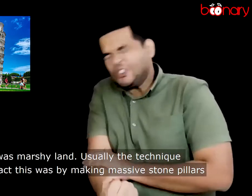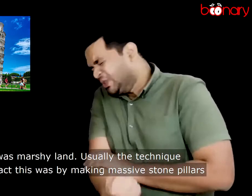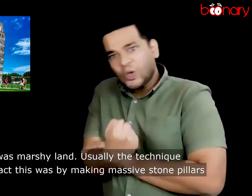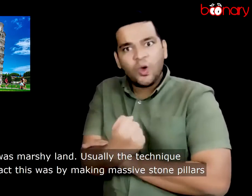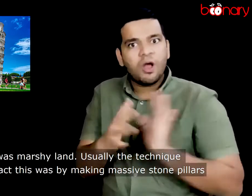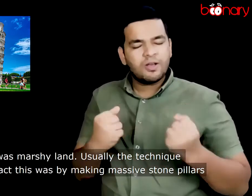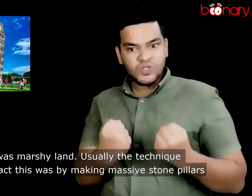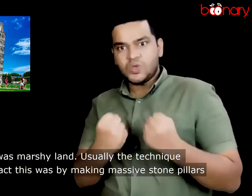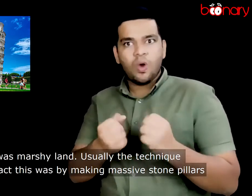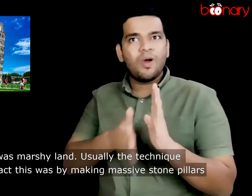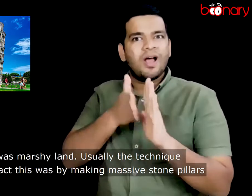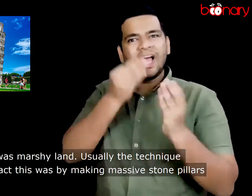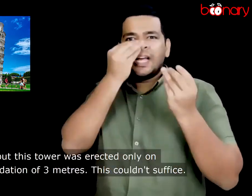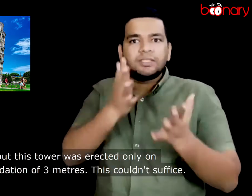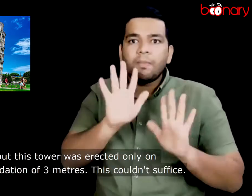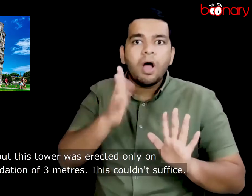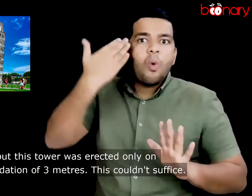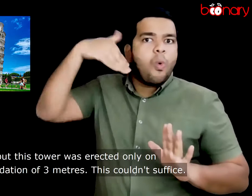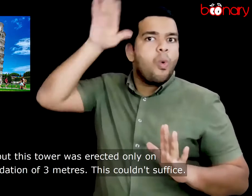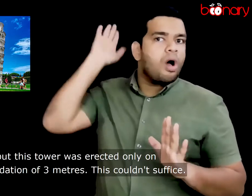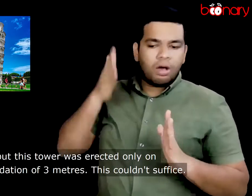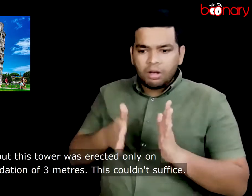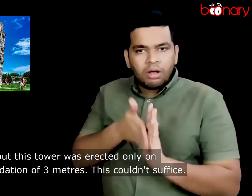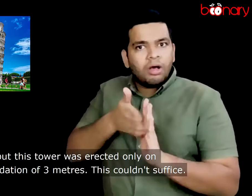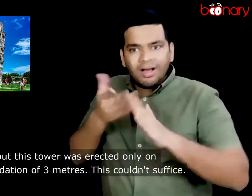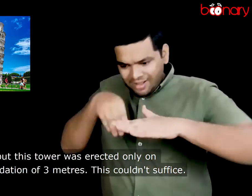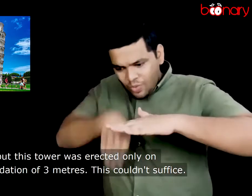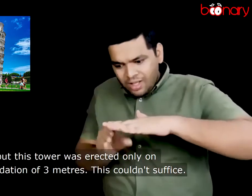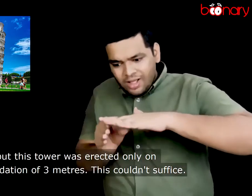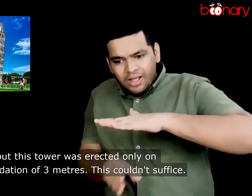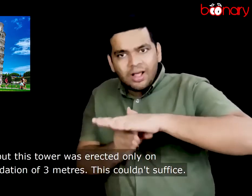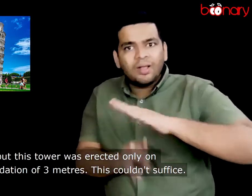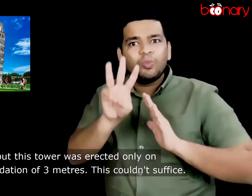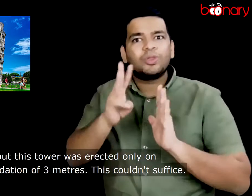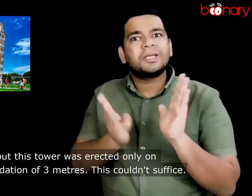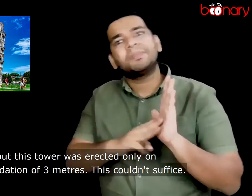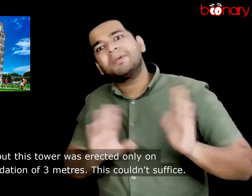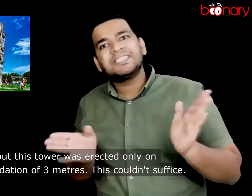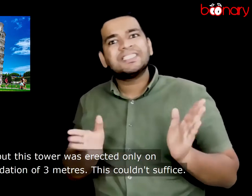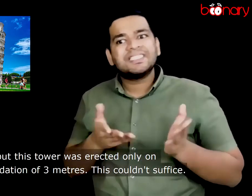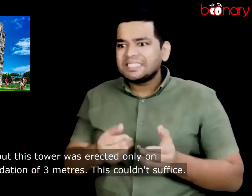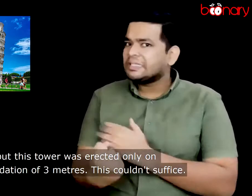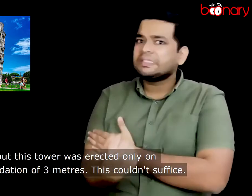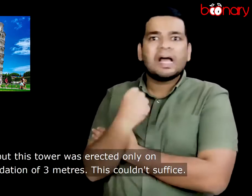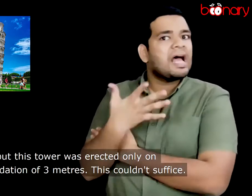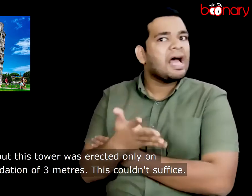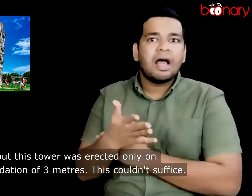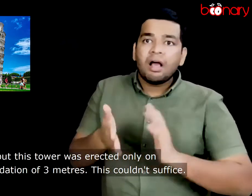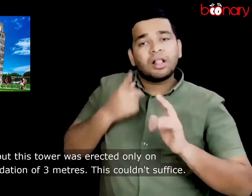massive stone pillars, but this tower was erected only on a foundation of 3 meters. This couldn't